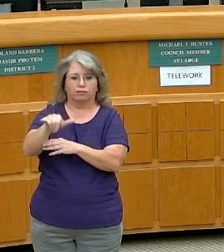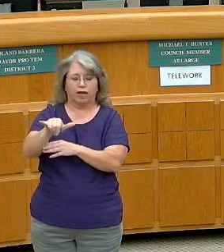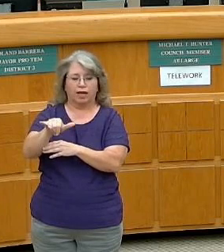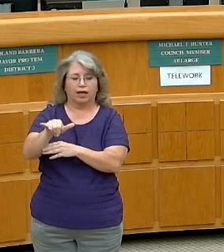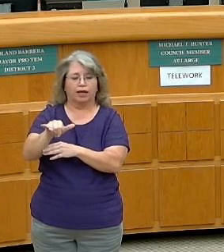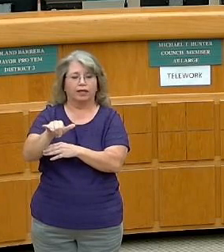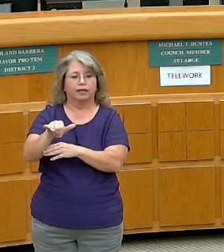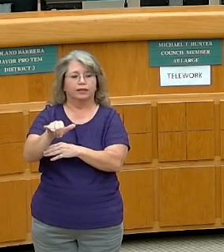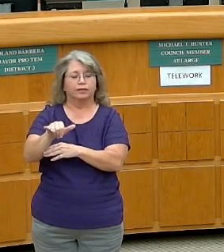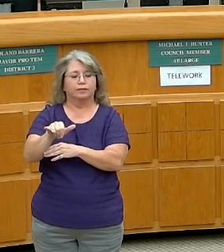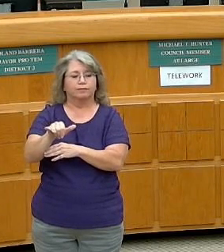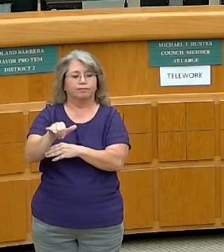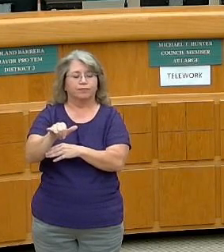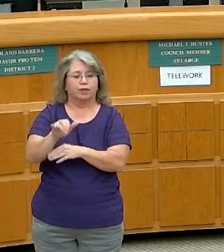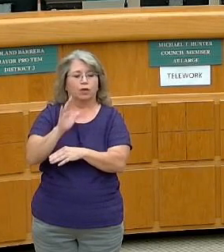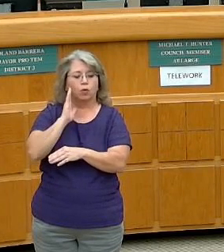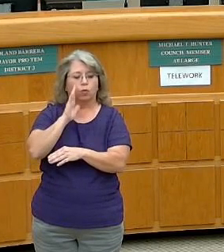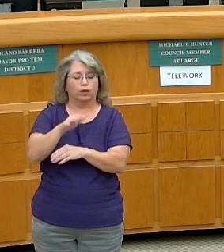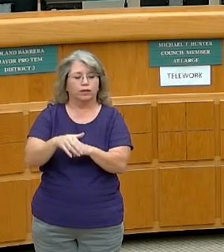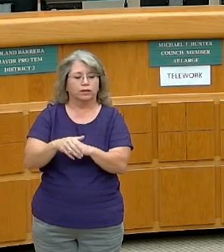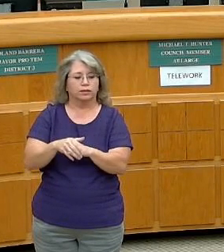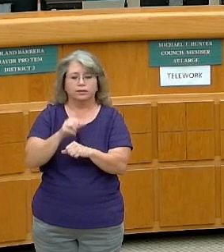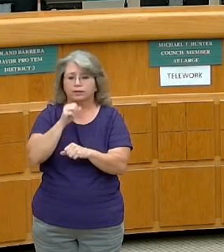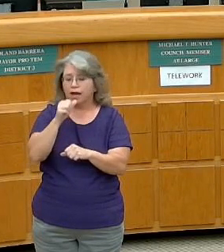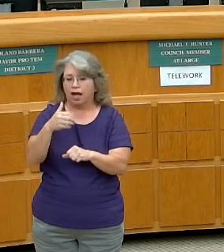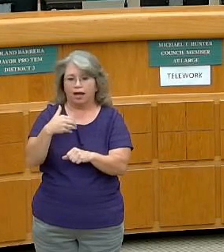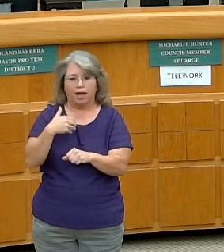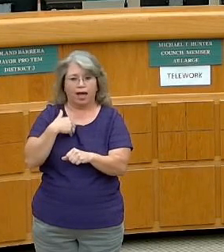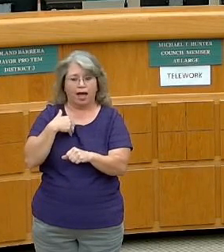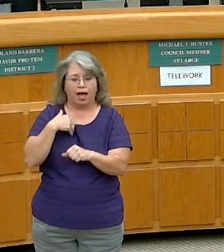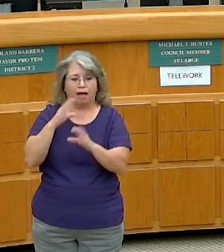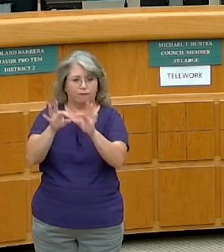discontinued or is going to continue to not have the